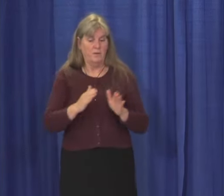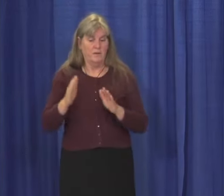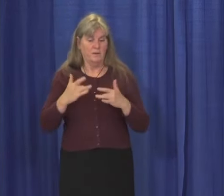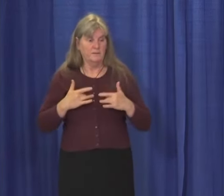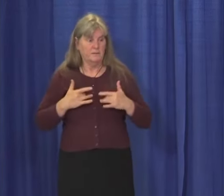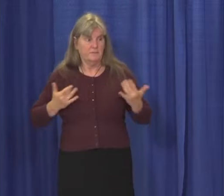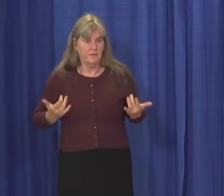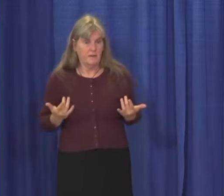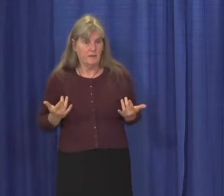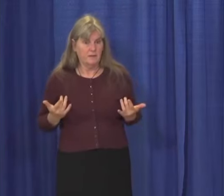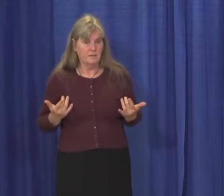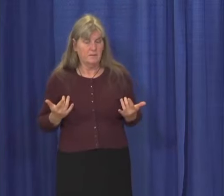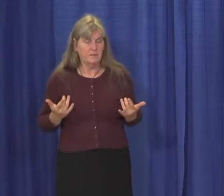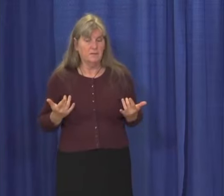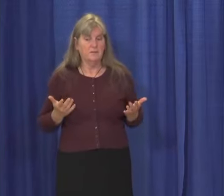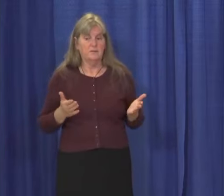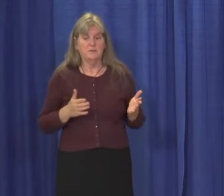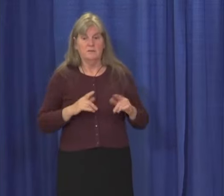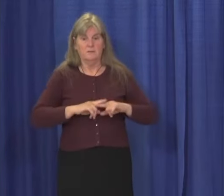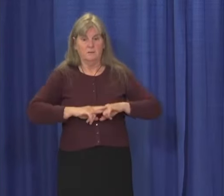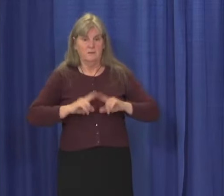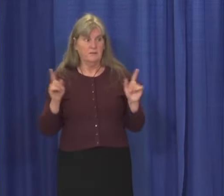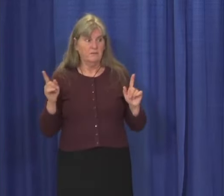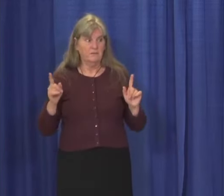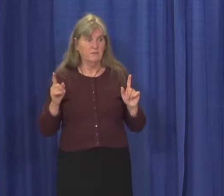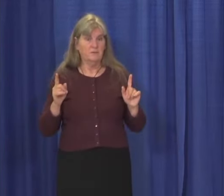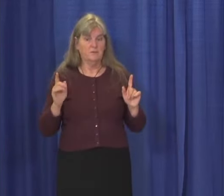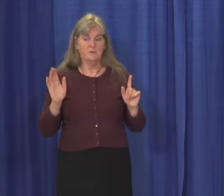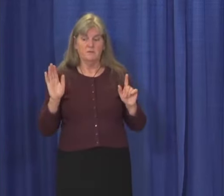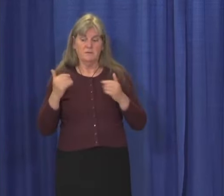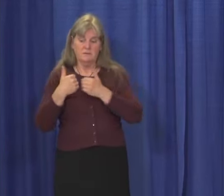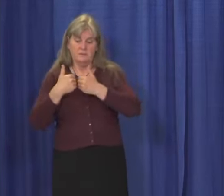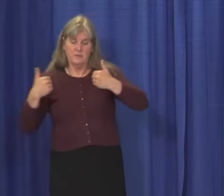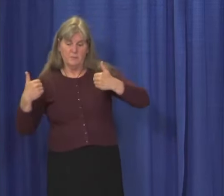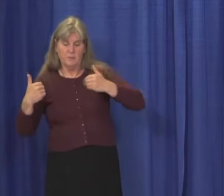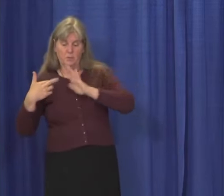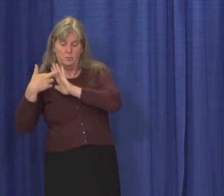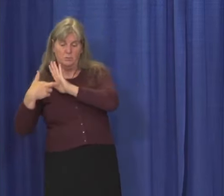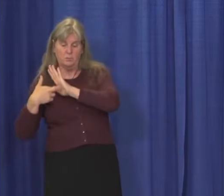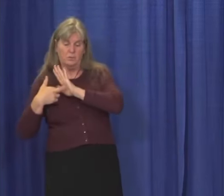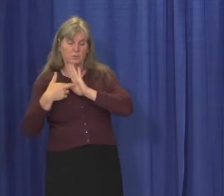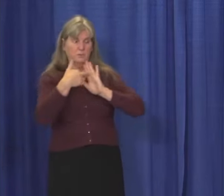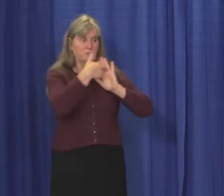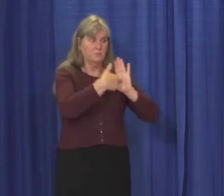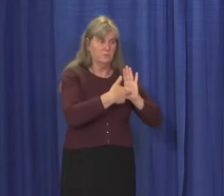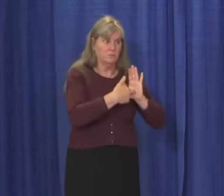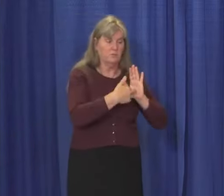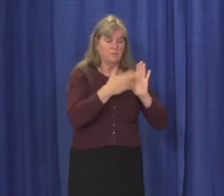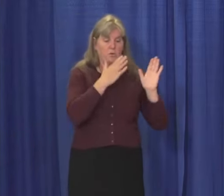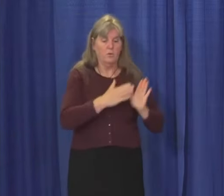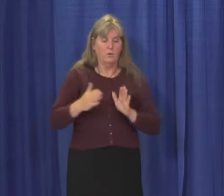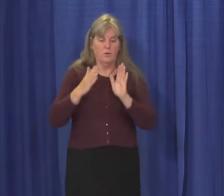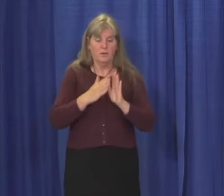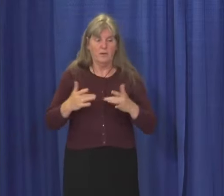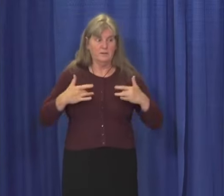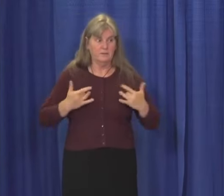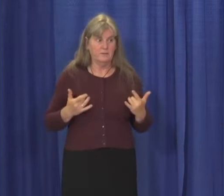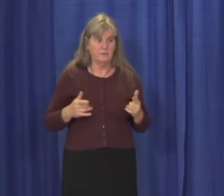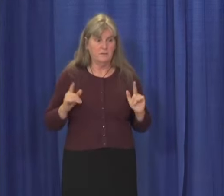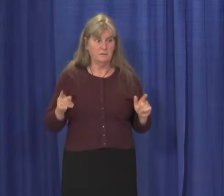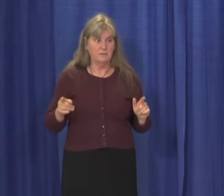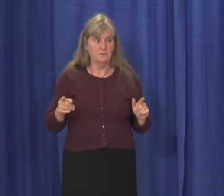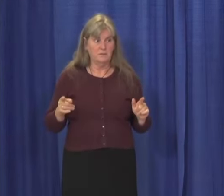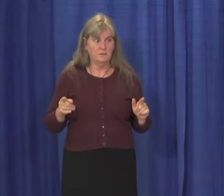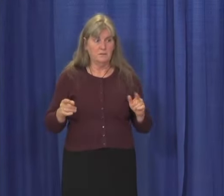safe for unvaccinated people to gather in groups of 200 indoors with masks as it is for those who are vaccinated.